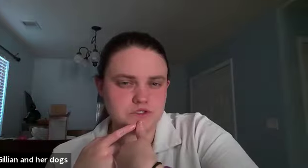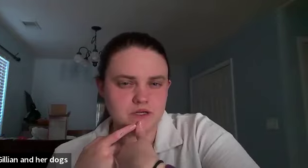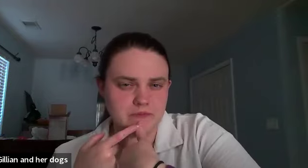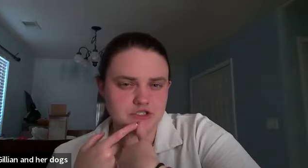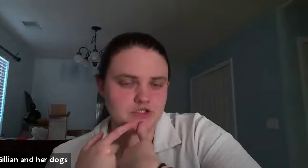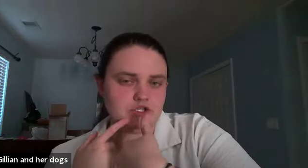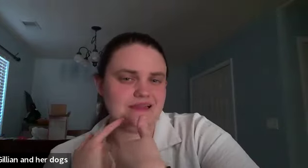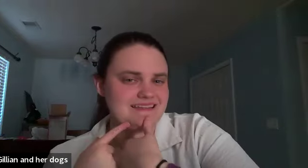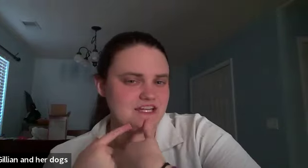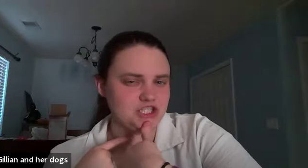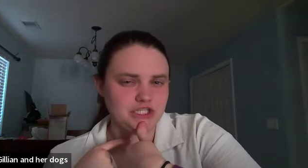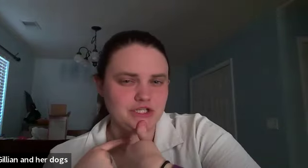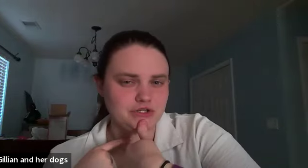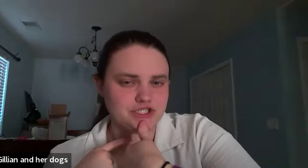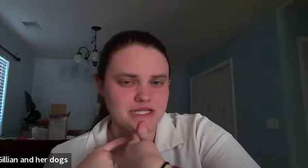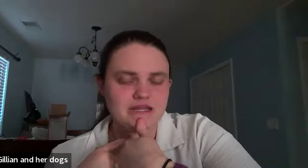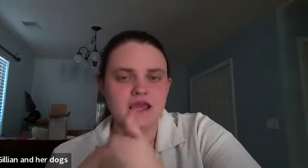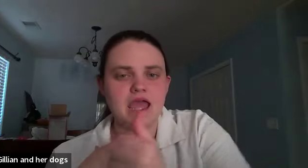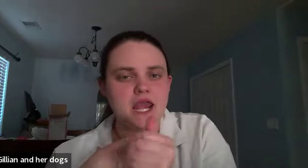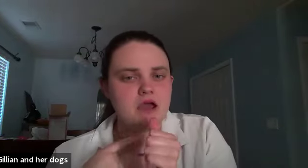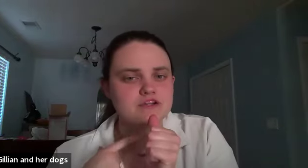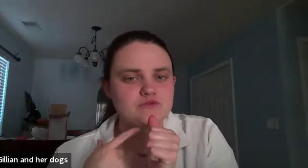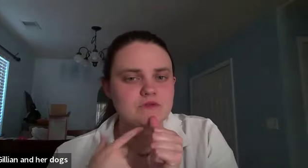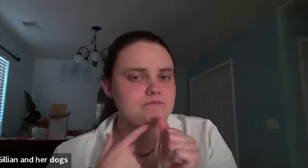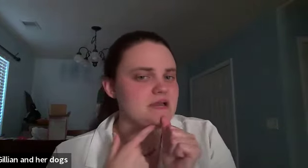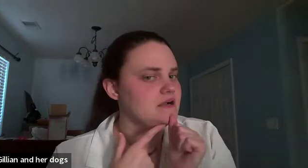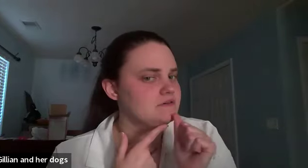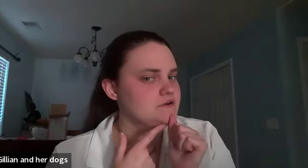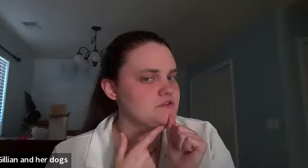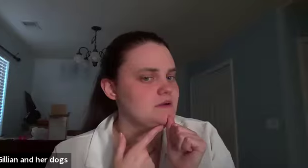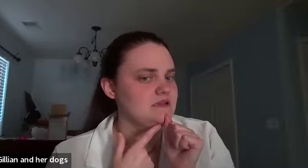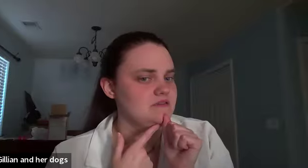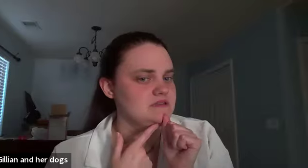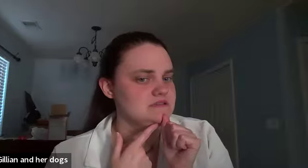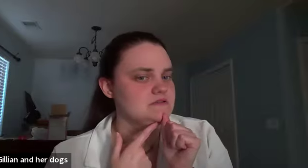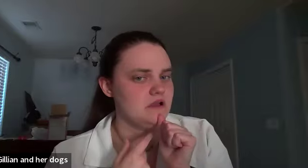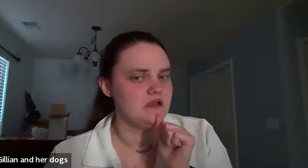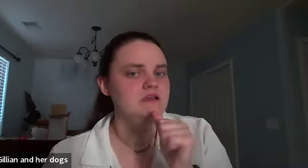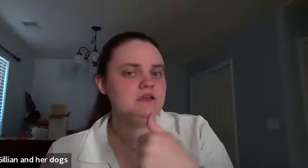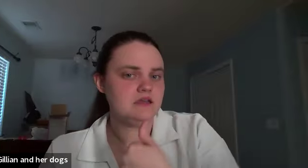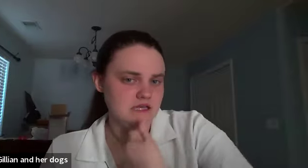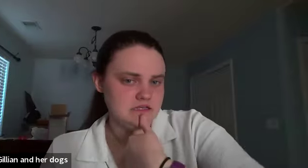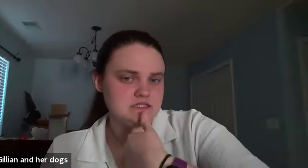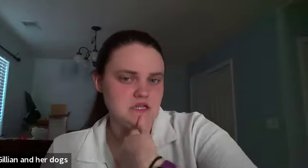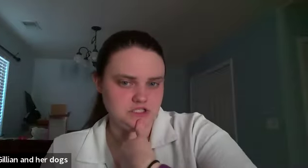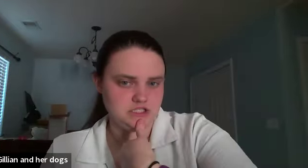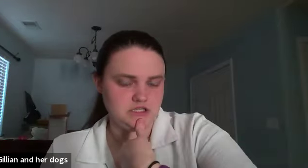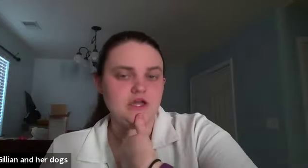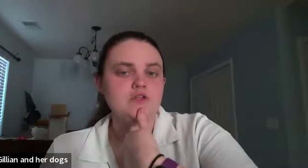want to make sure you're like touching your chin and not do the back of your thumb like this, okay? It is touching.